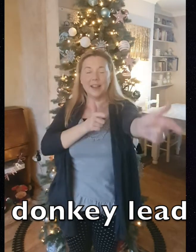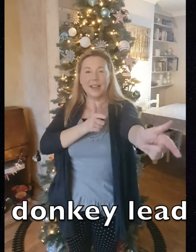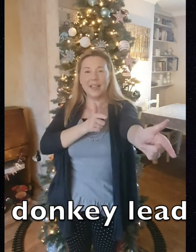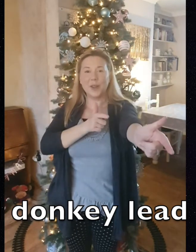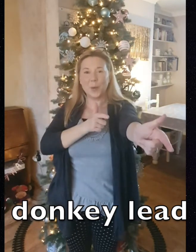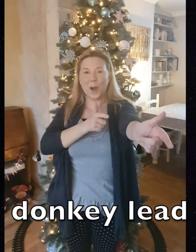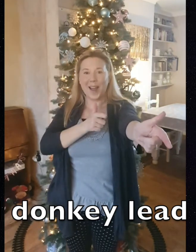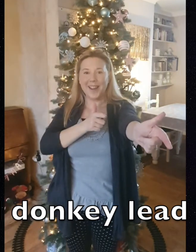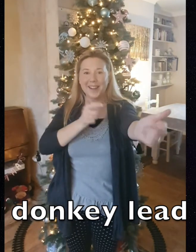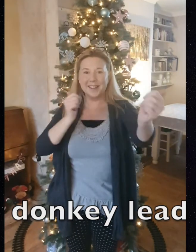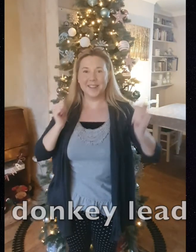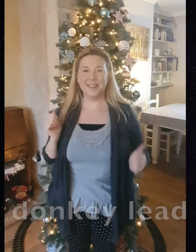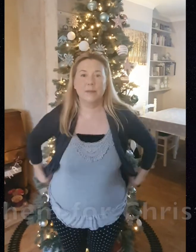lead the way